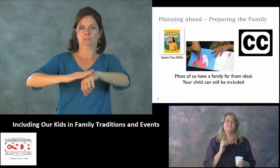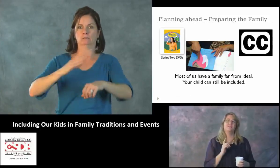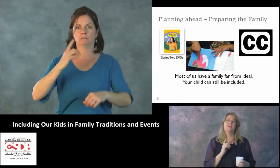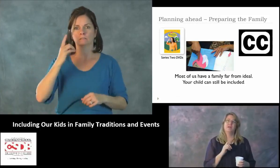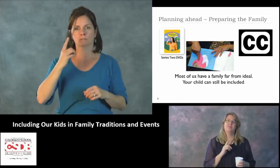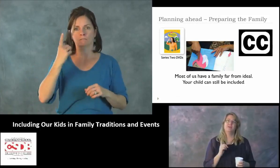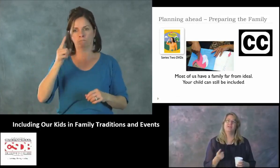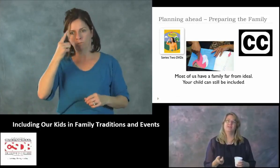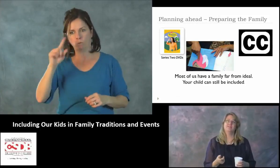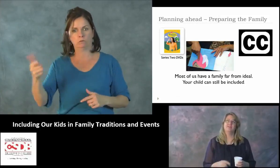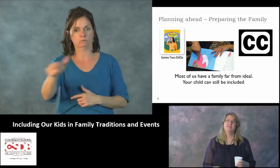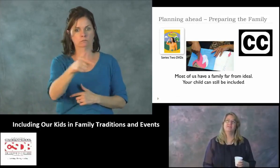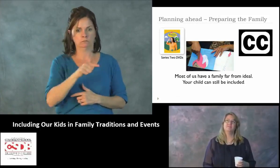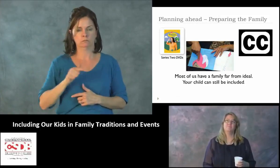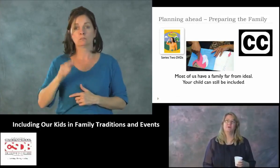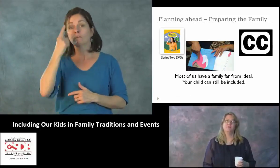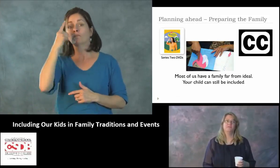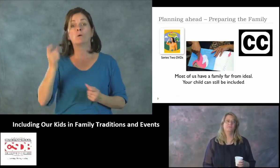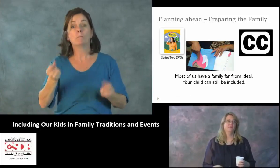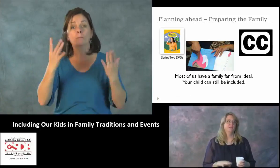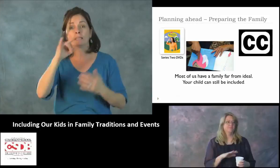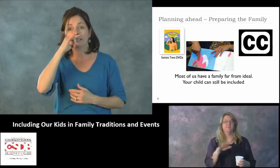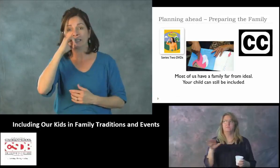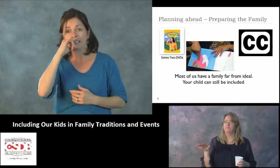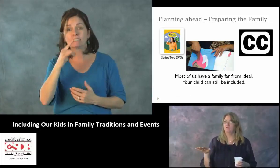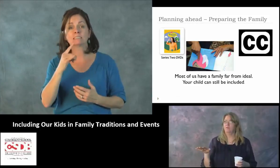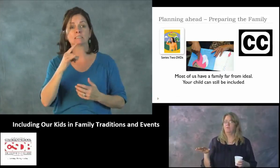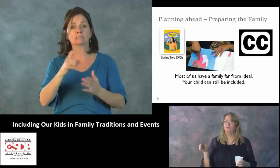talking. Because for a lot of our kids, it takes them a while to